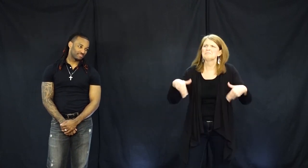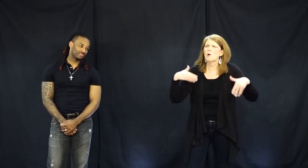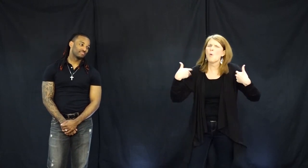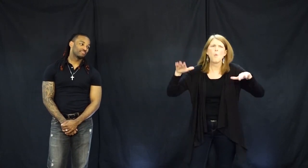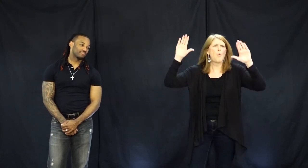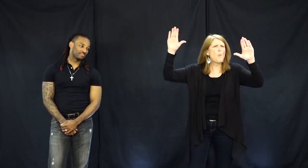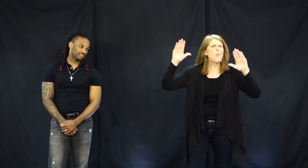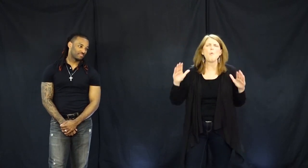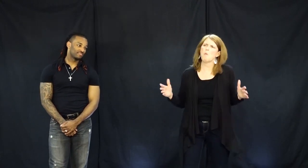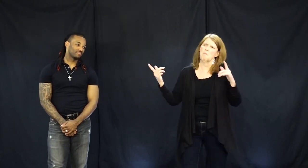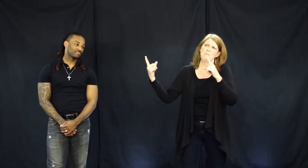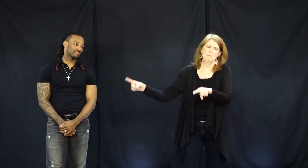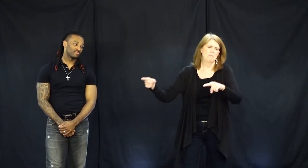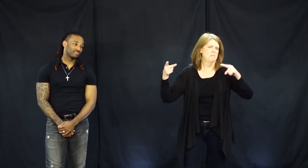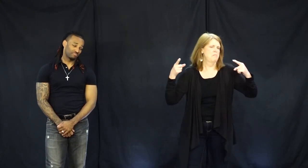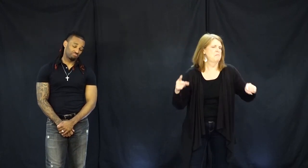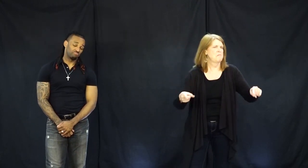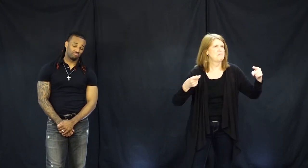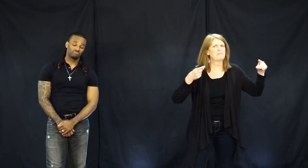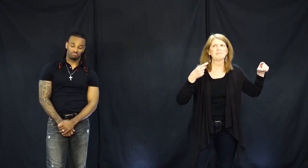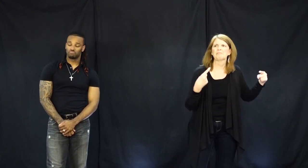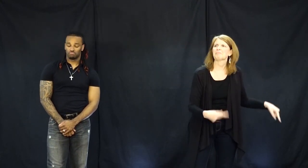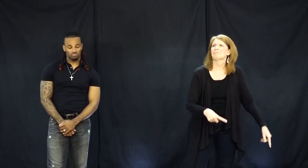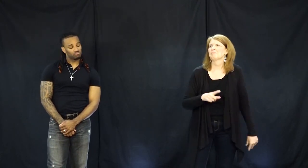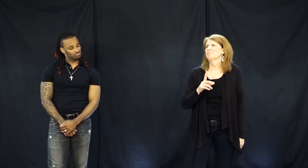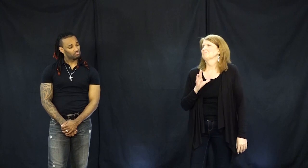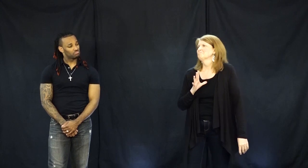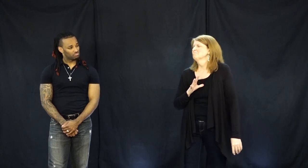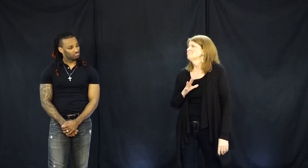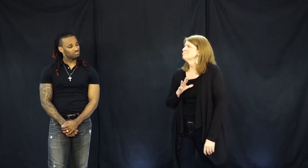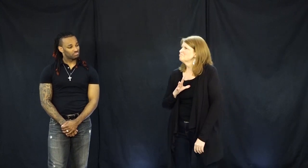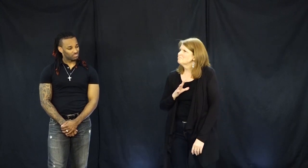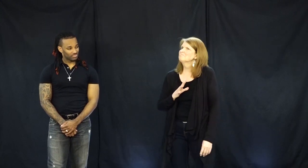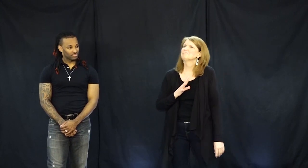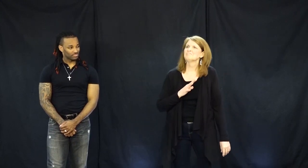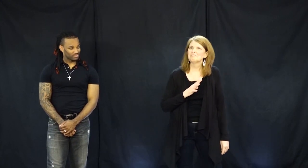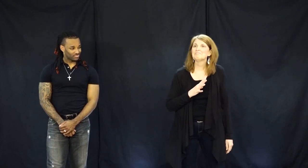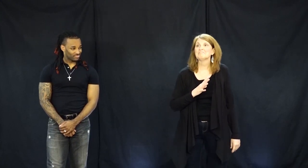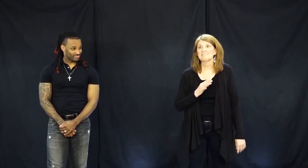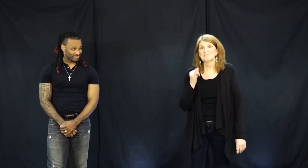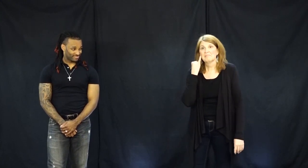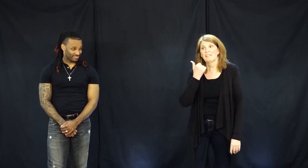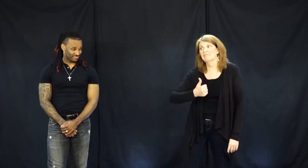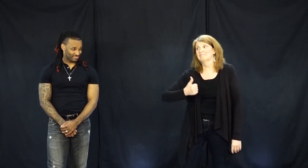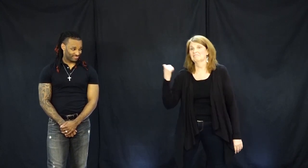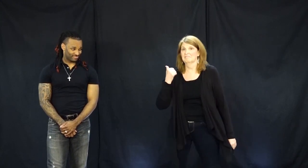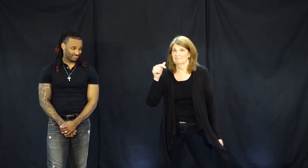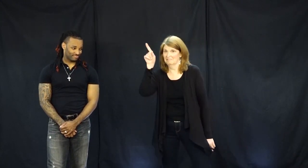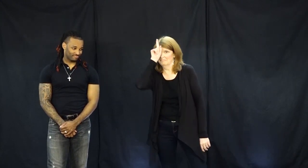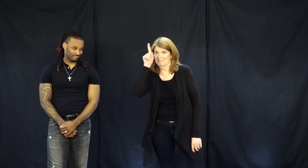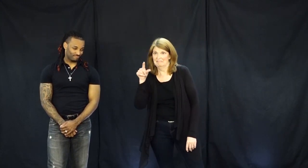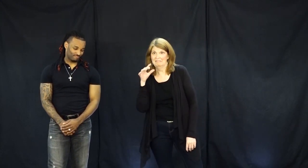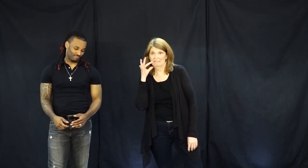and small. I've seen wonders great and small. Cause if the tomcat can get married,